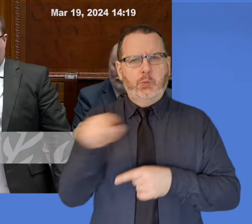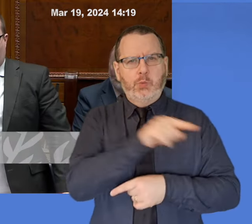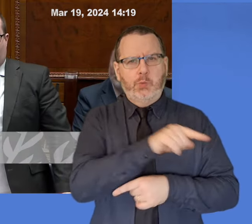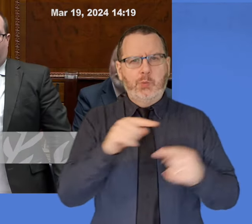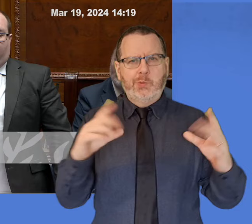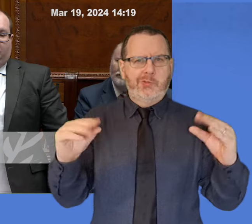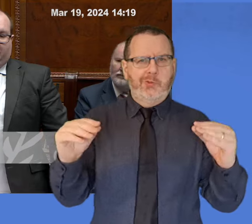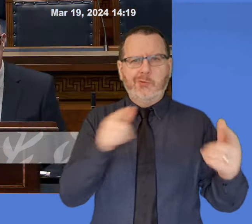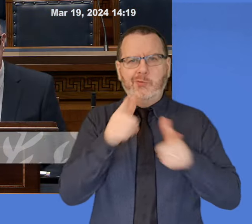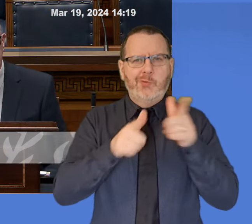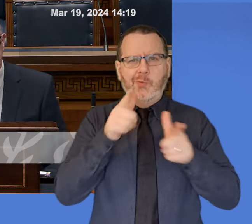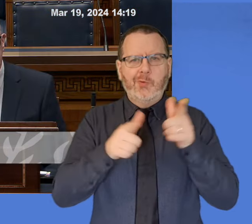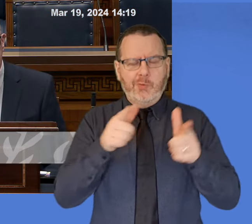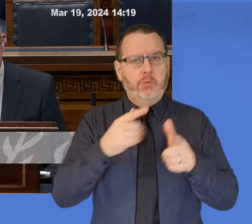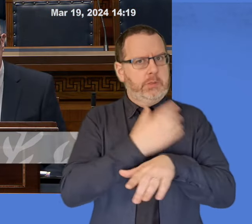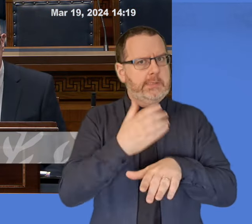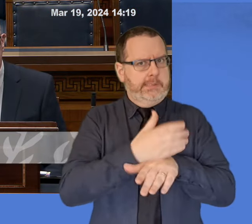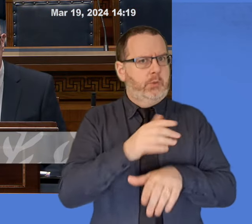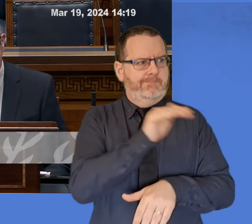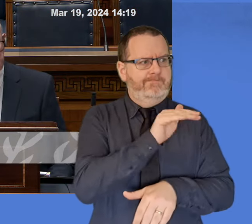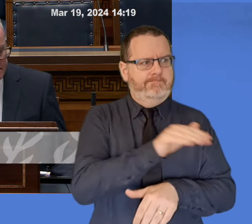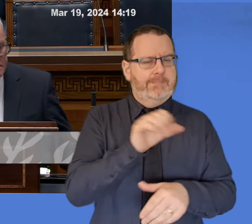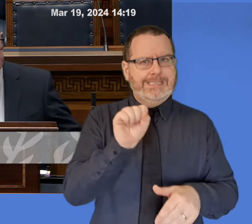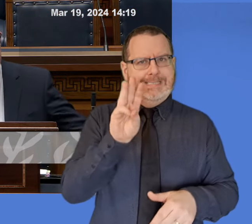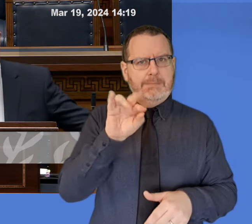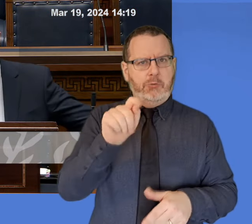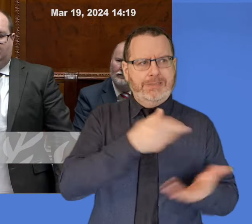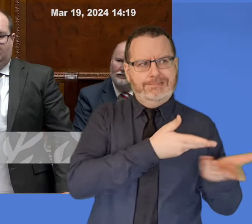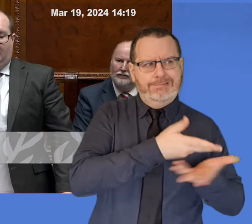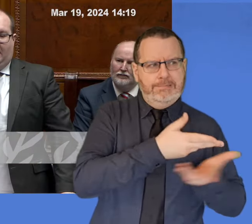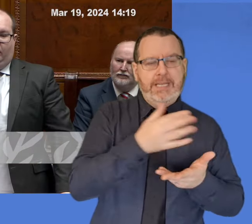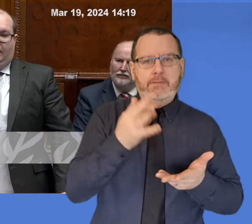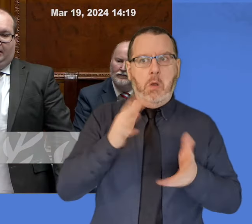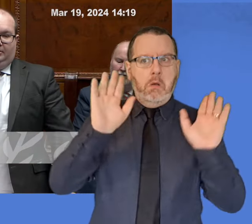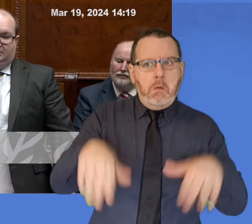Spirit. We know that speculation, as it may be, may lead to nervousness amongst